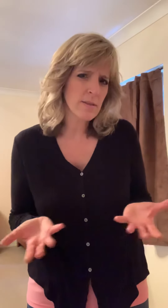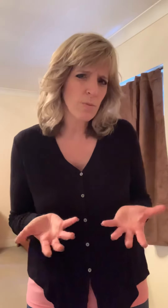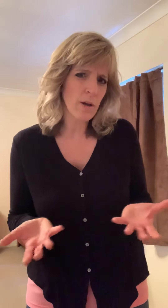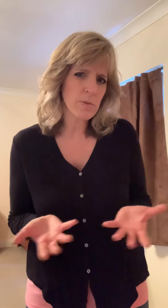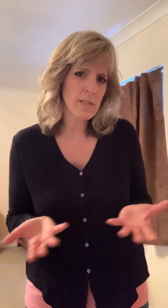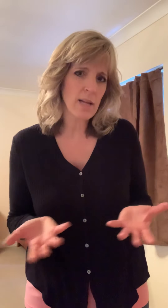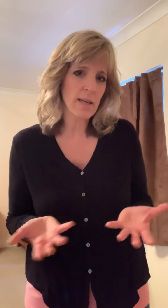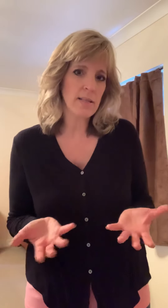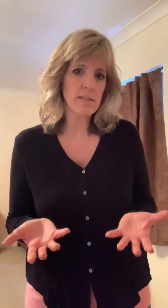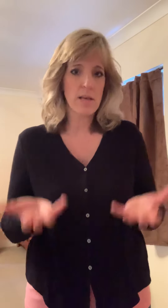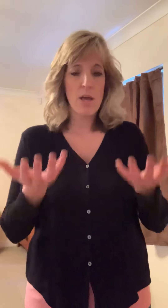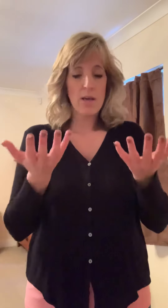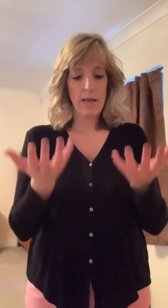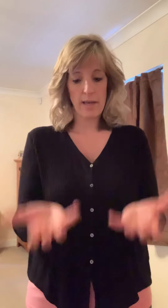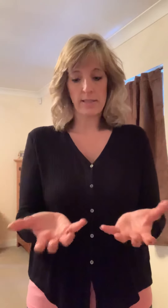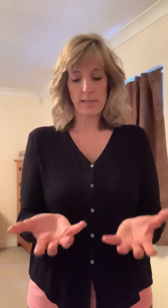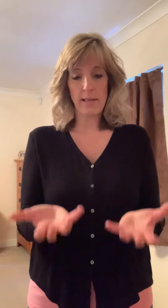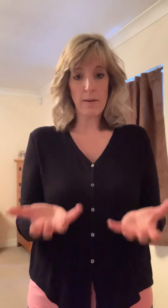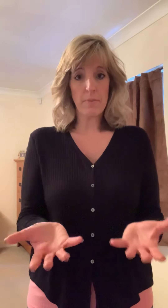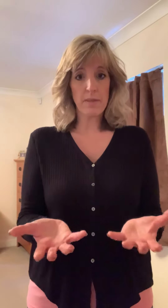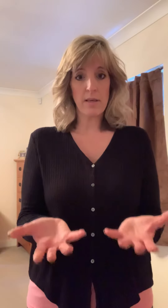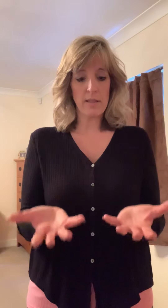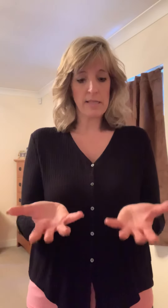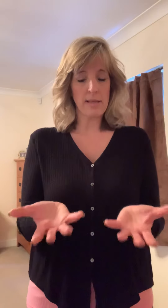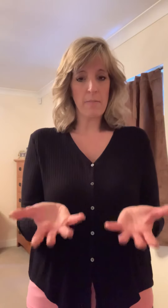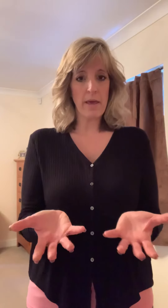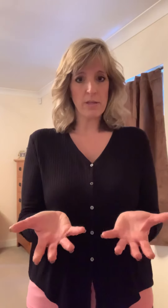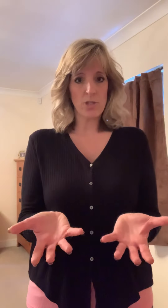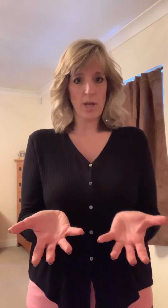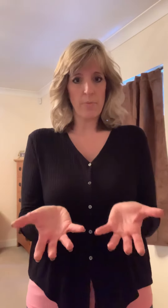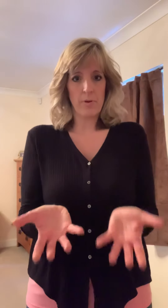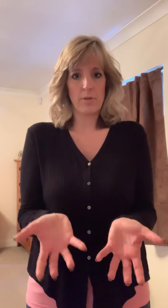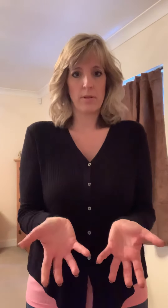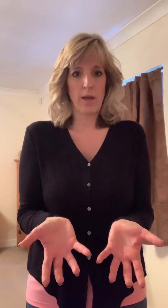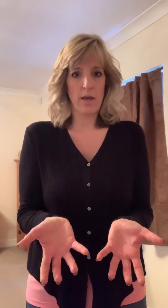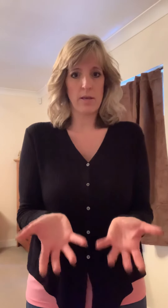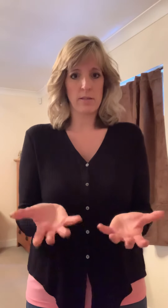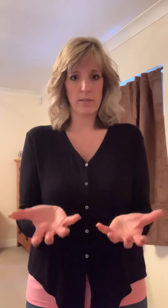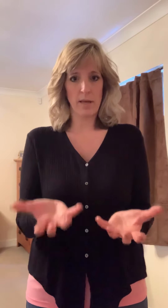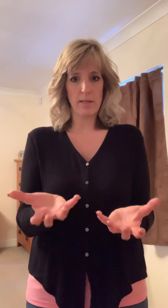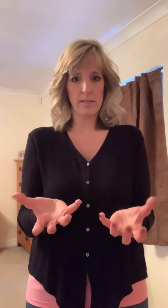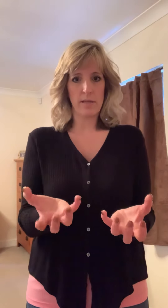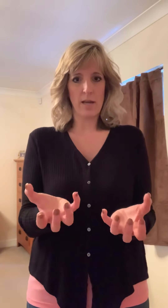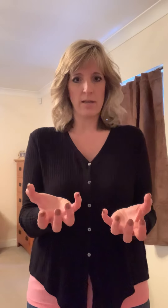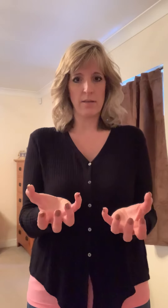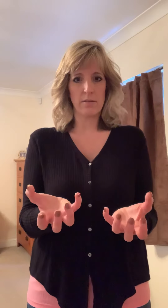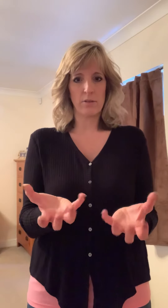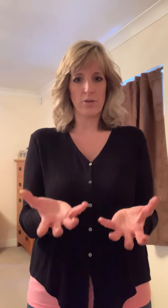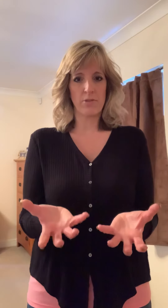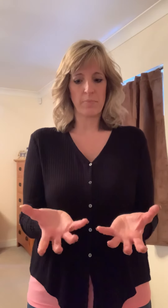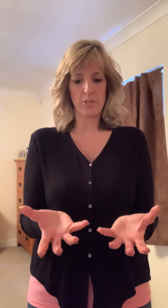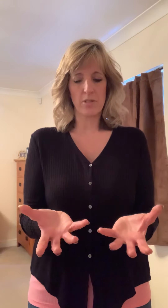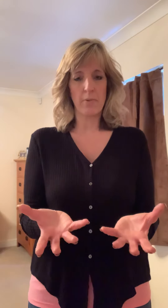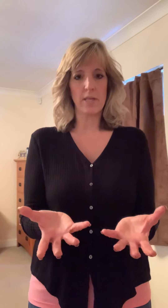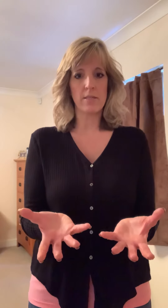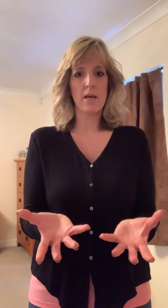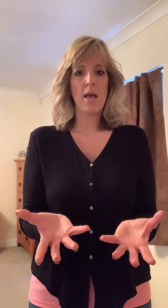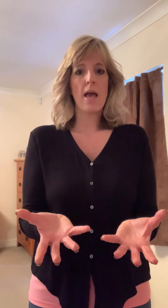What was kind of like this? Okay. It's the same thing, that same hand shape. Okay. Like this, kind of curved up just a bit. And